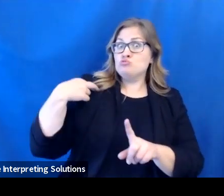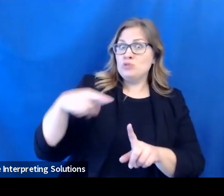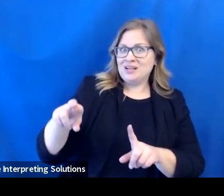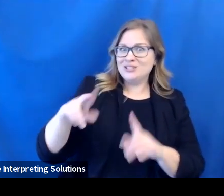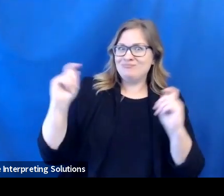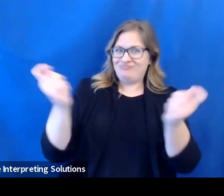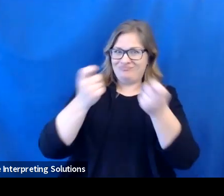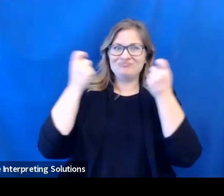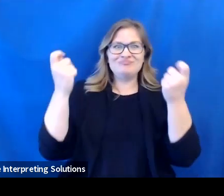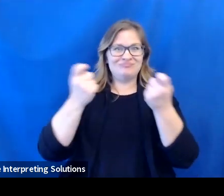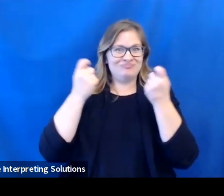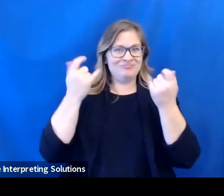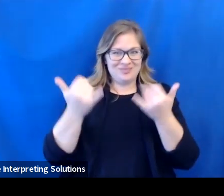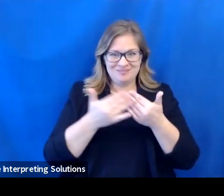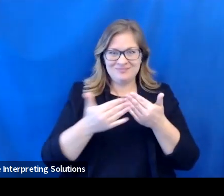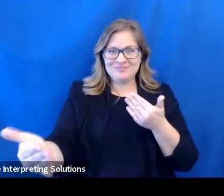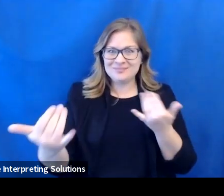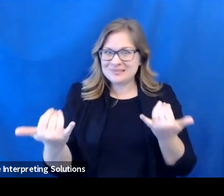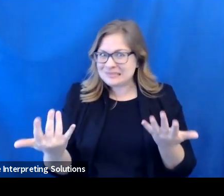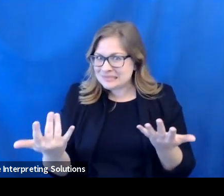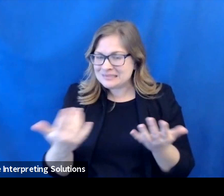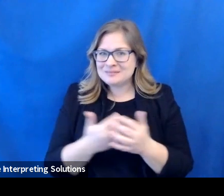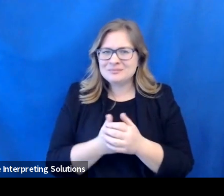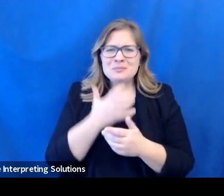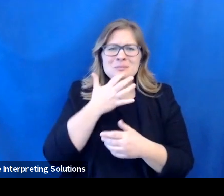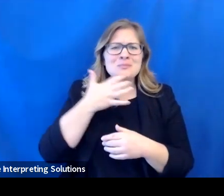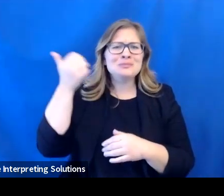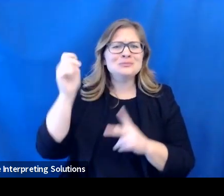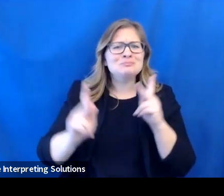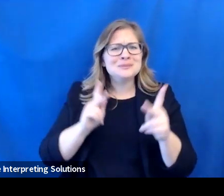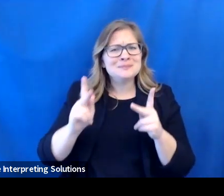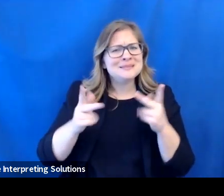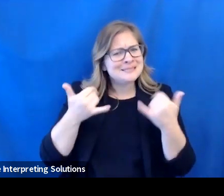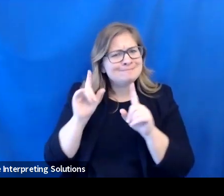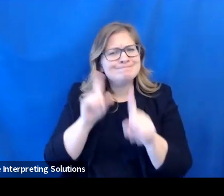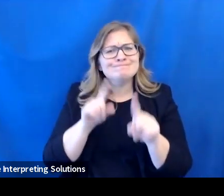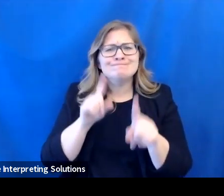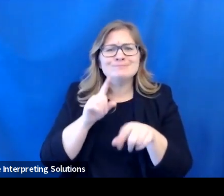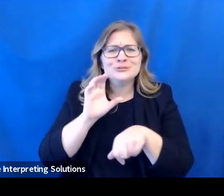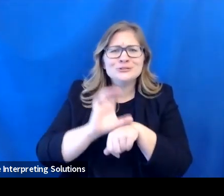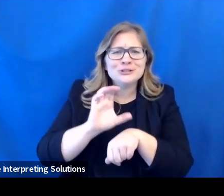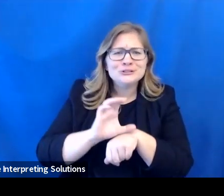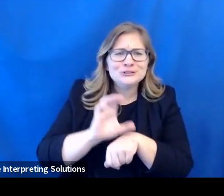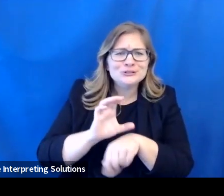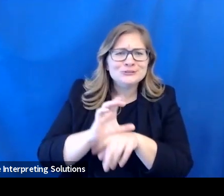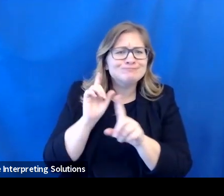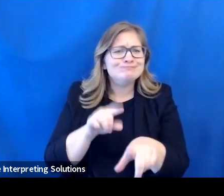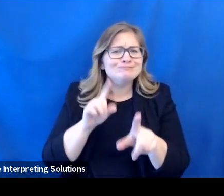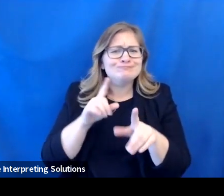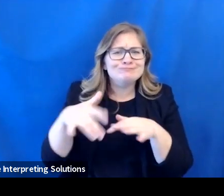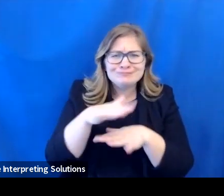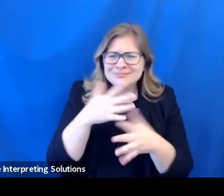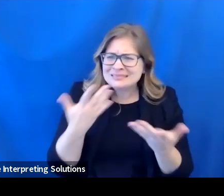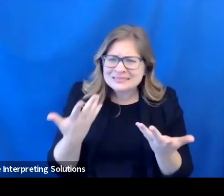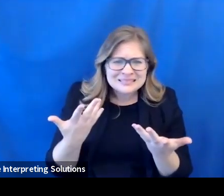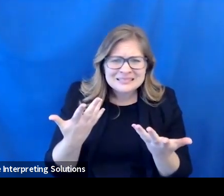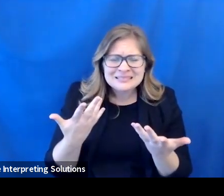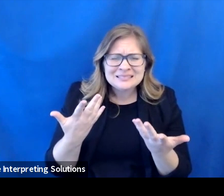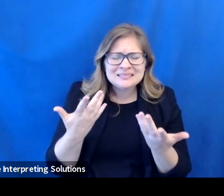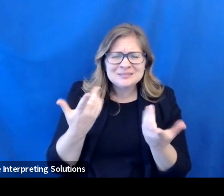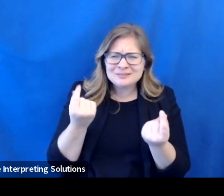multiple people saying there are still church gatherings being held. Do you have any response to that? And could you clarify? I know your